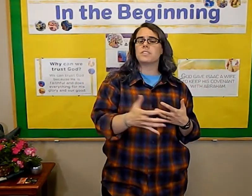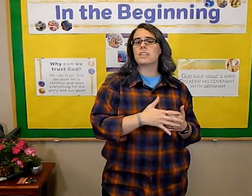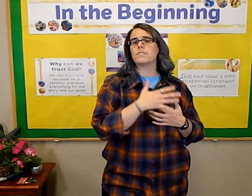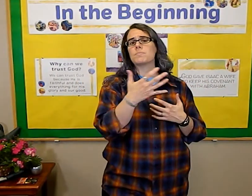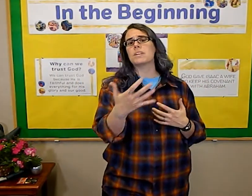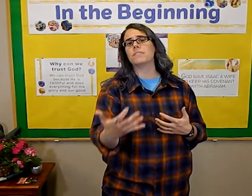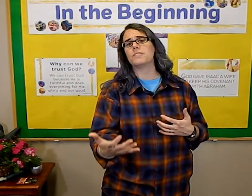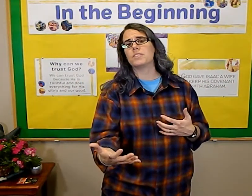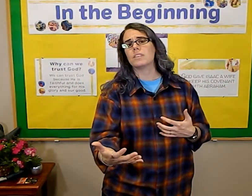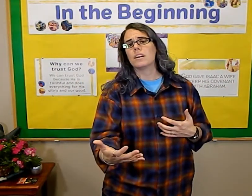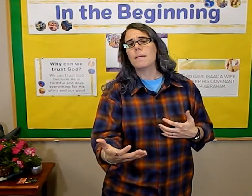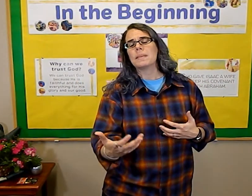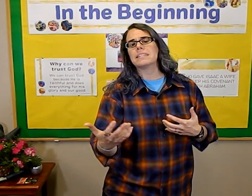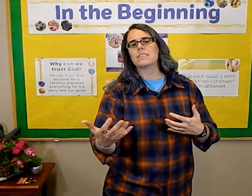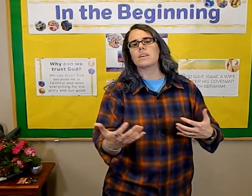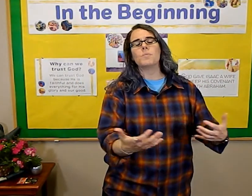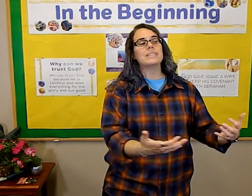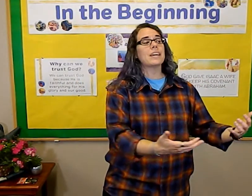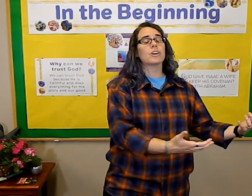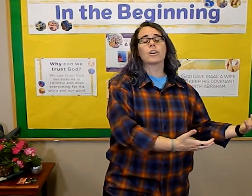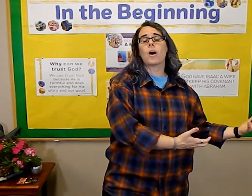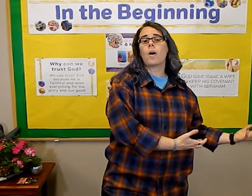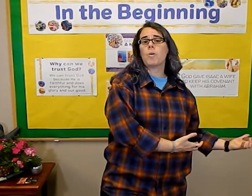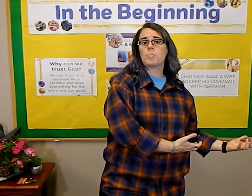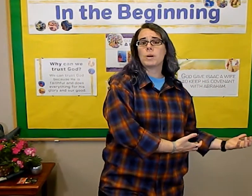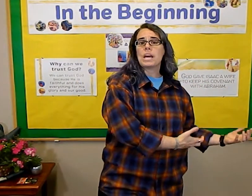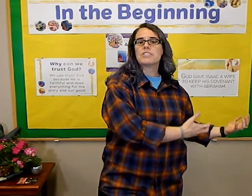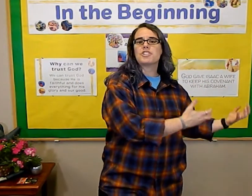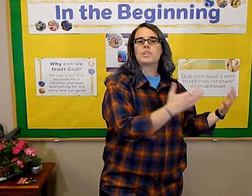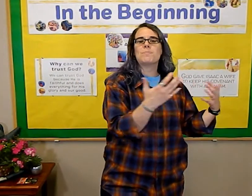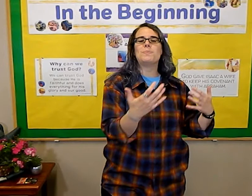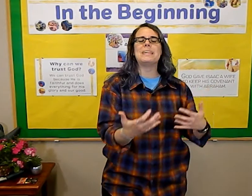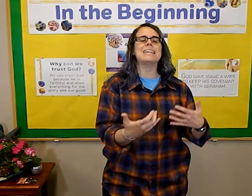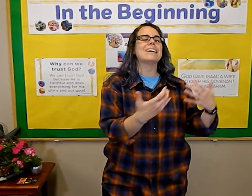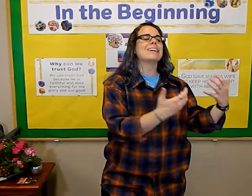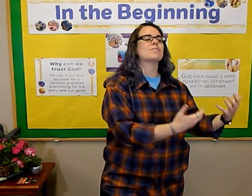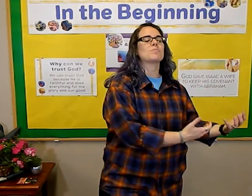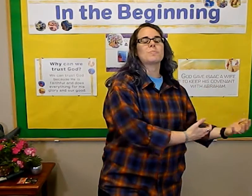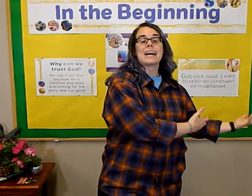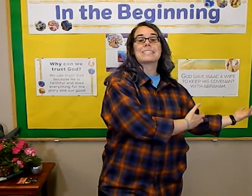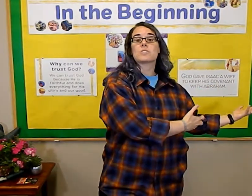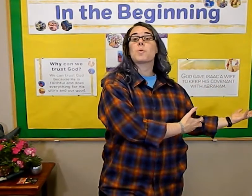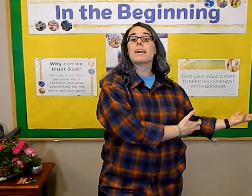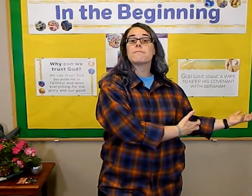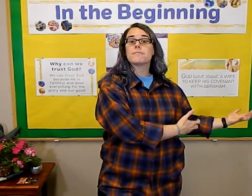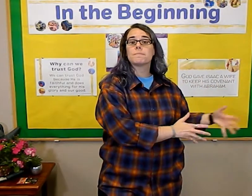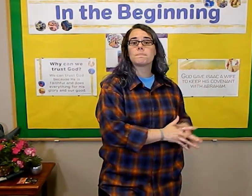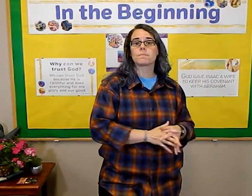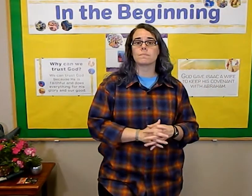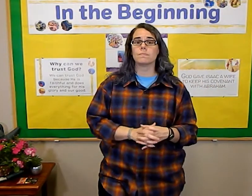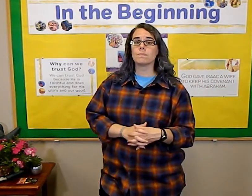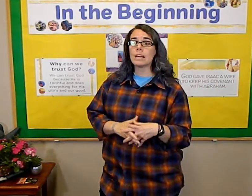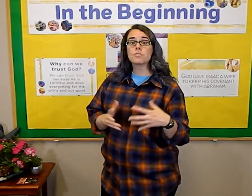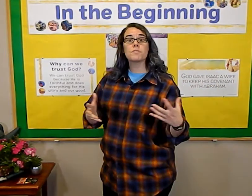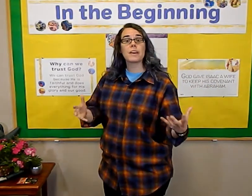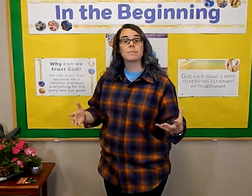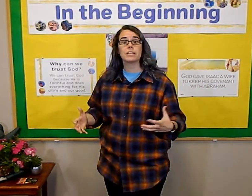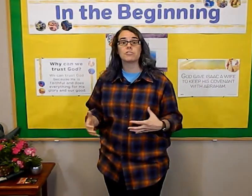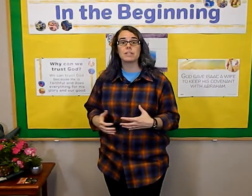gives them gifts. And he says, can we take her home, and she can be Isaac's wife? And so the family